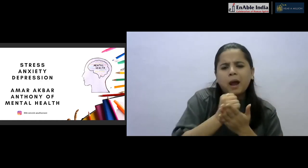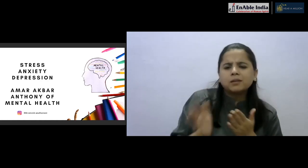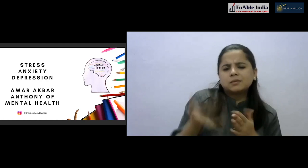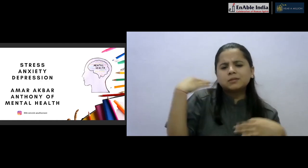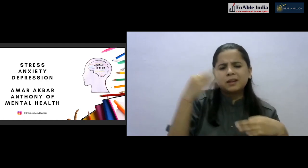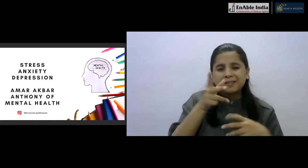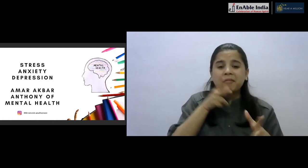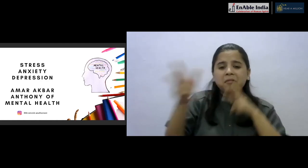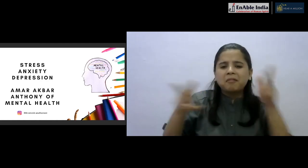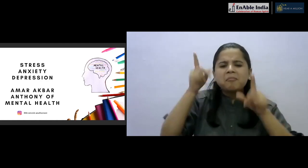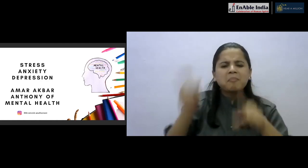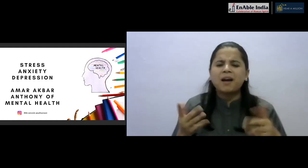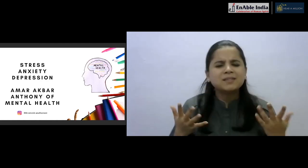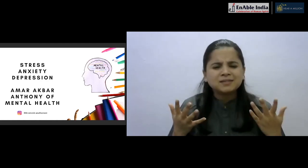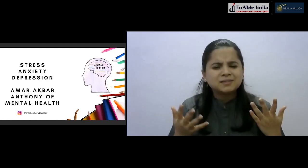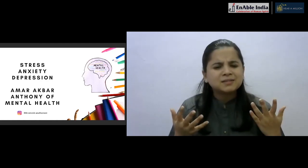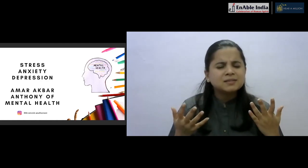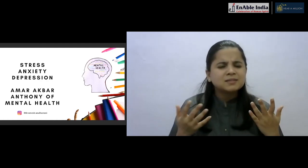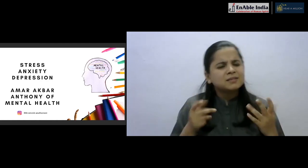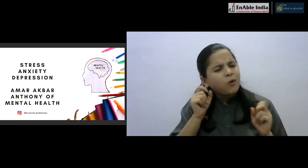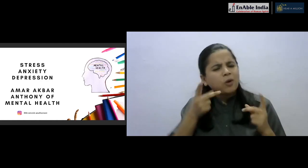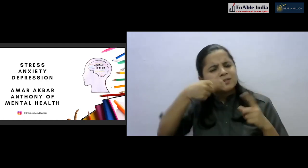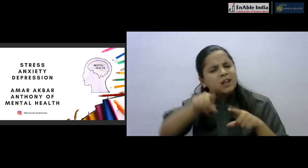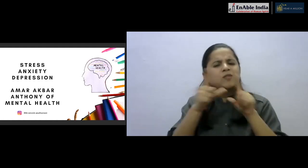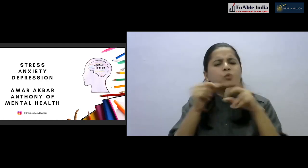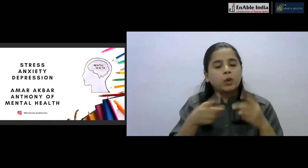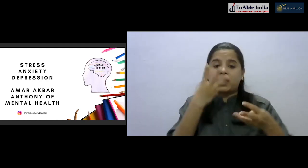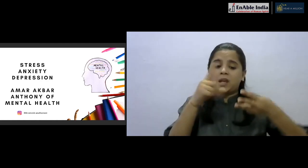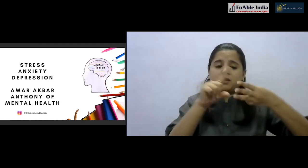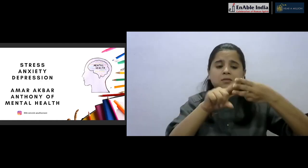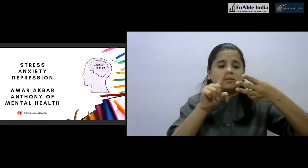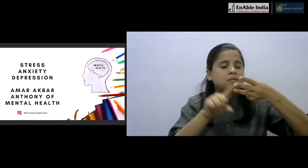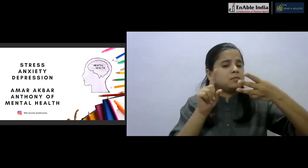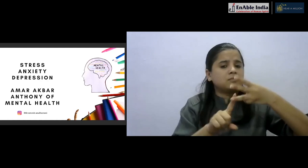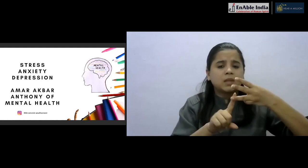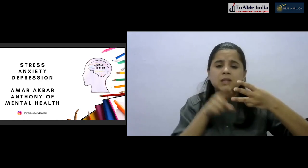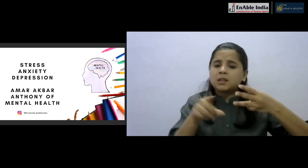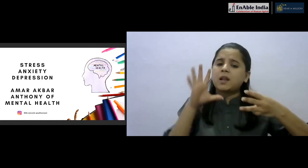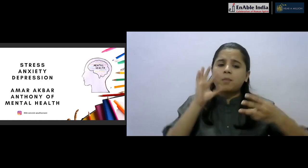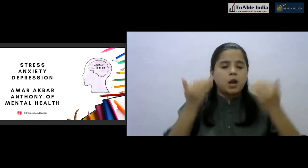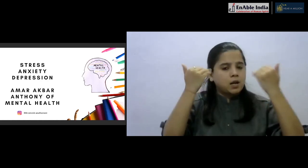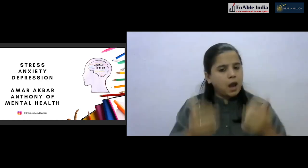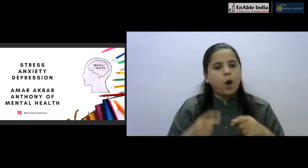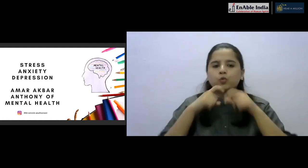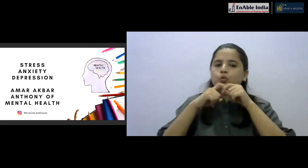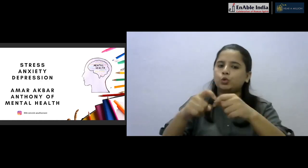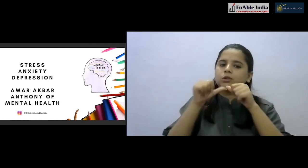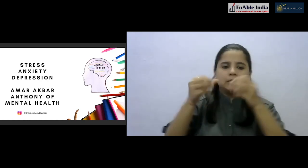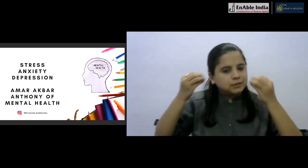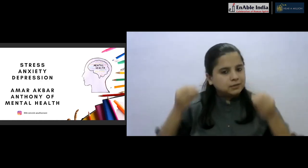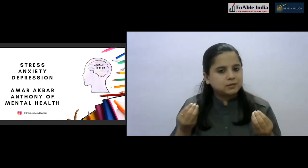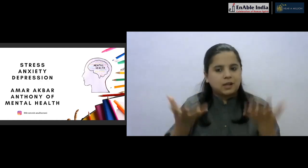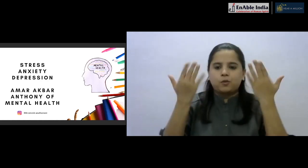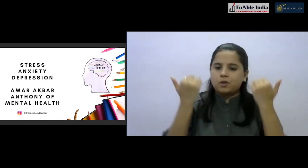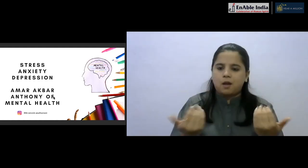anyone. Okay, these are the three main tips. So let's get to the Q&A. Let's